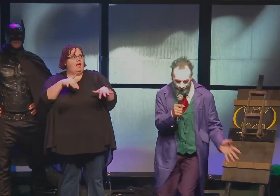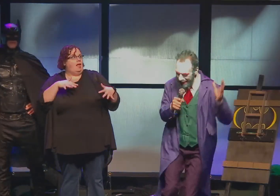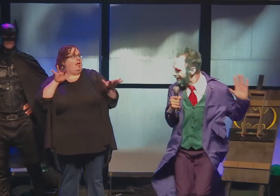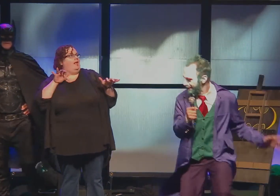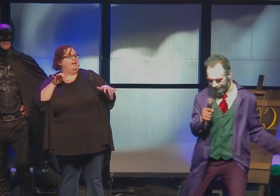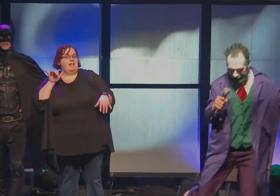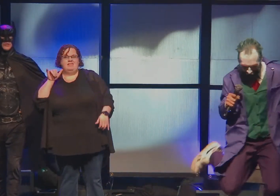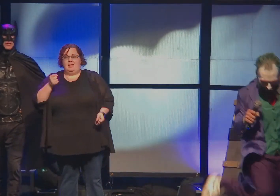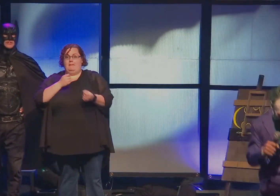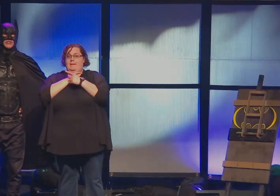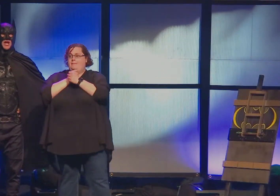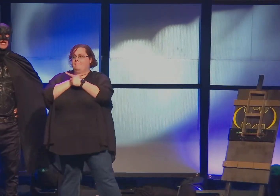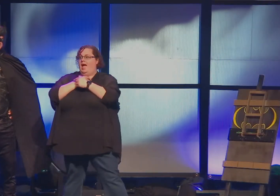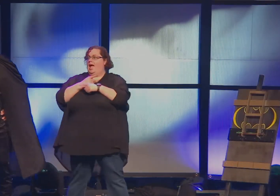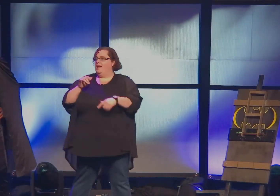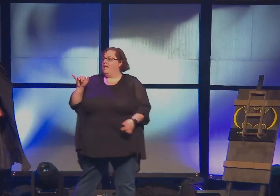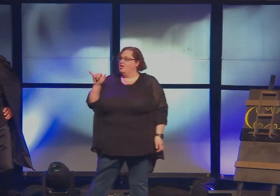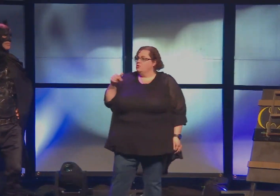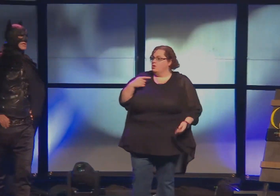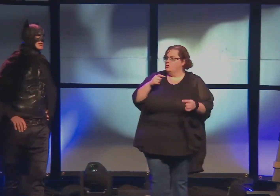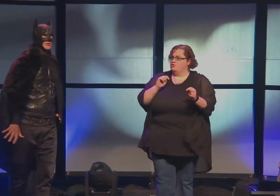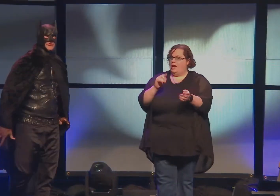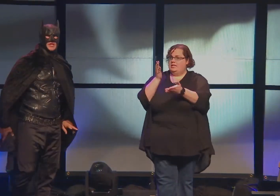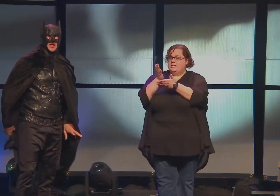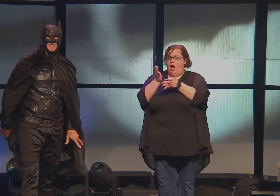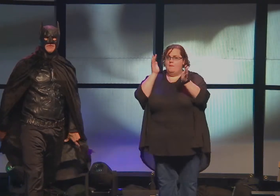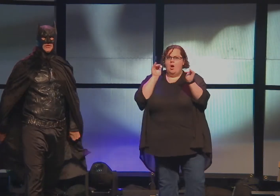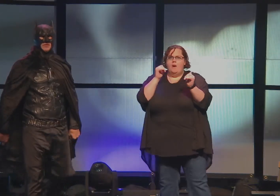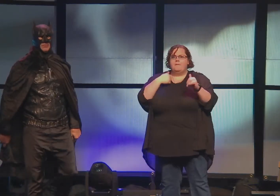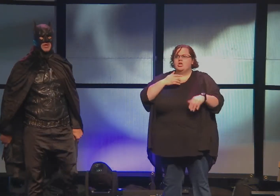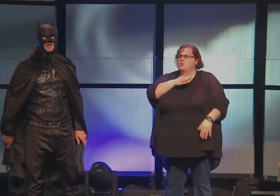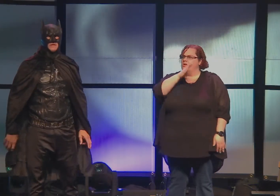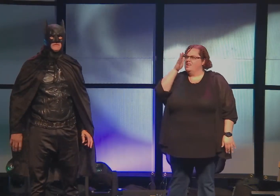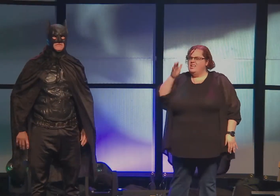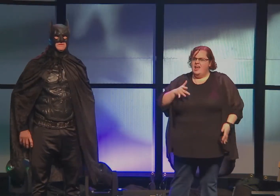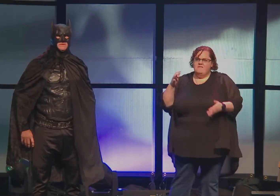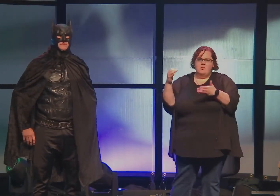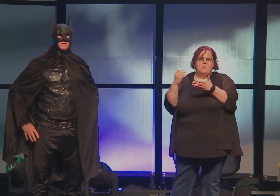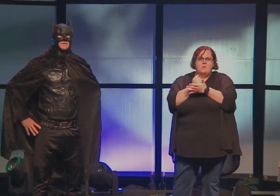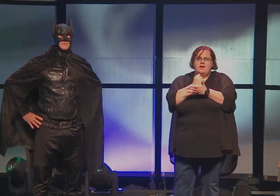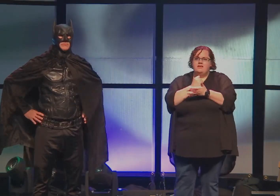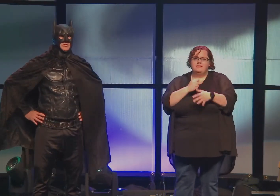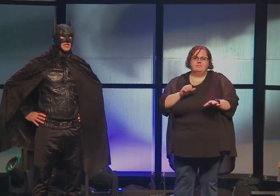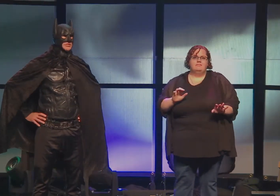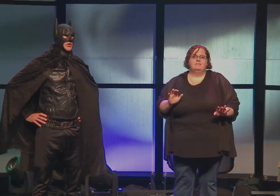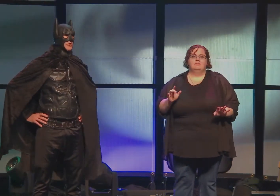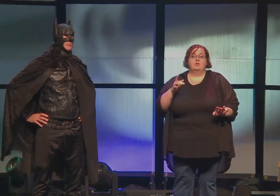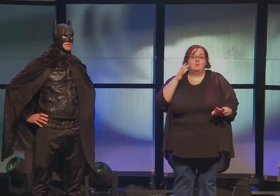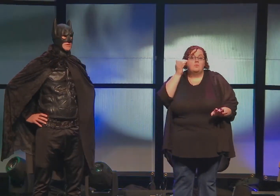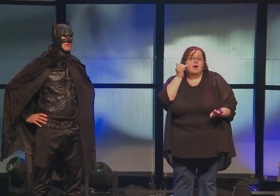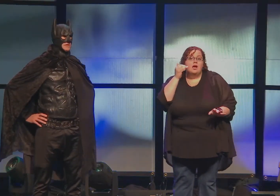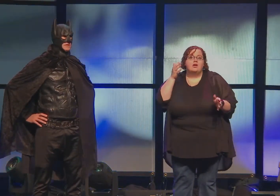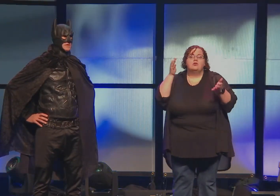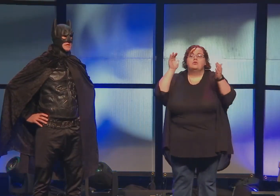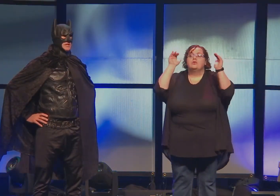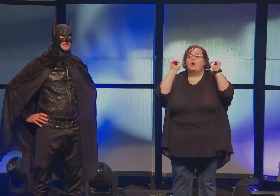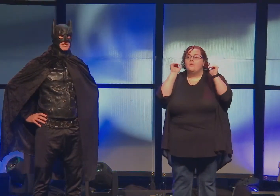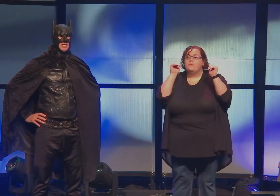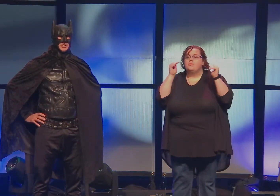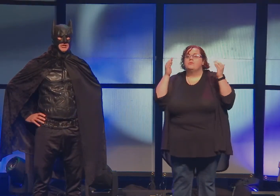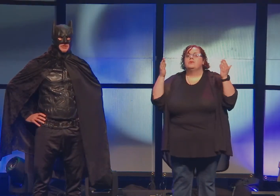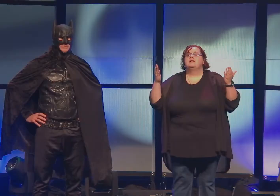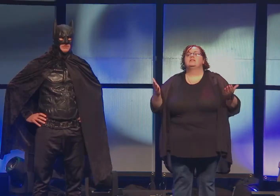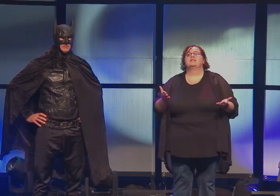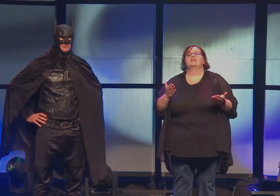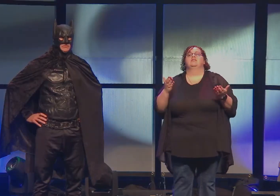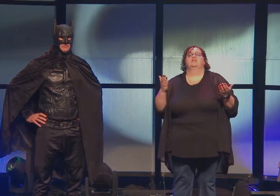the Batman? You can try to stop hope, but you'll never win. Because hope is